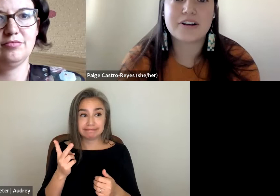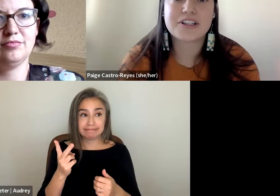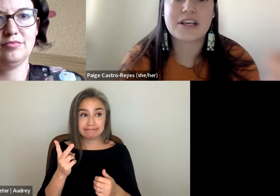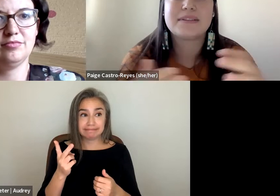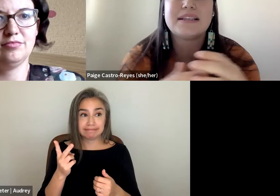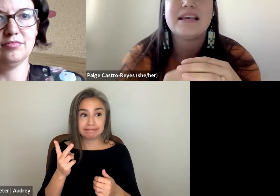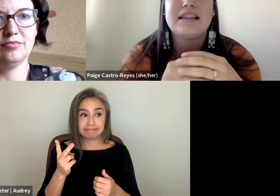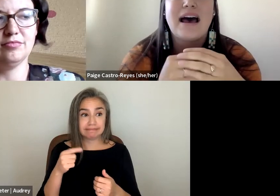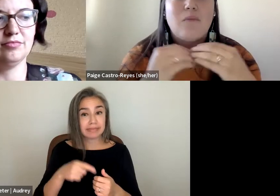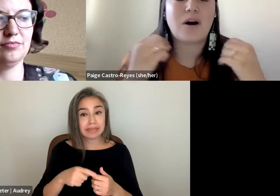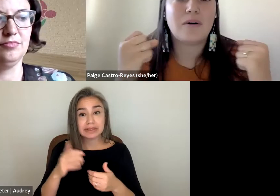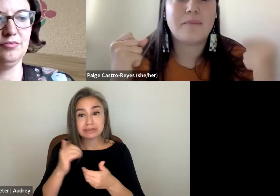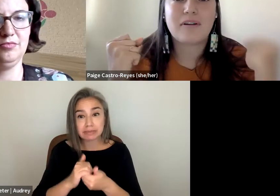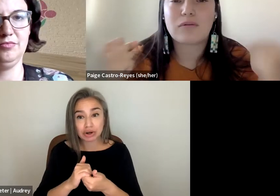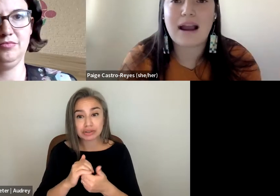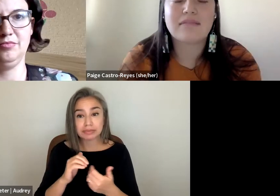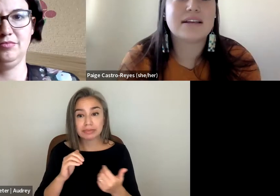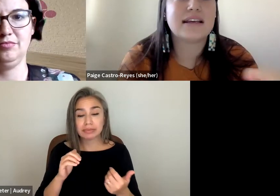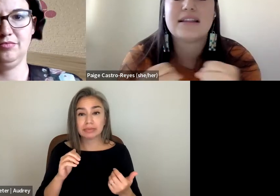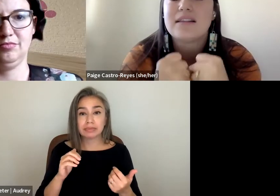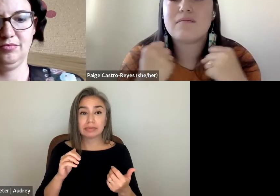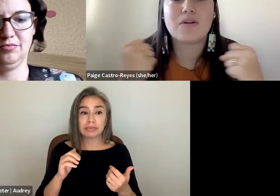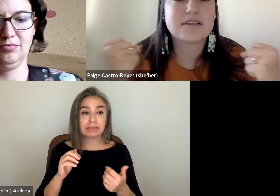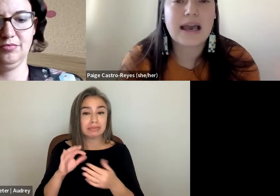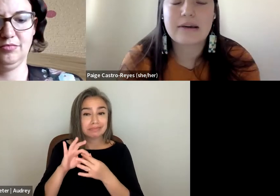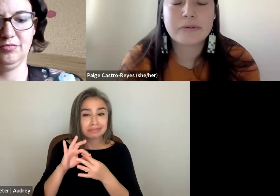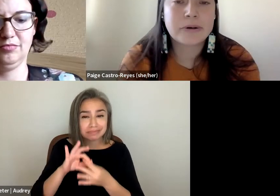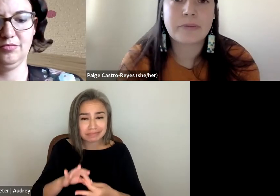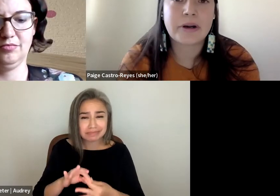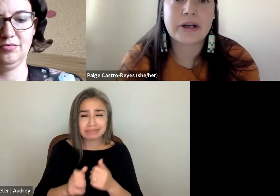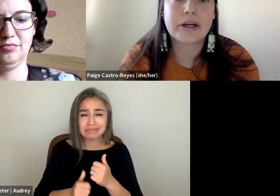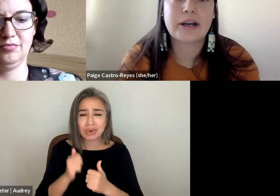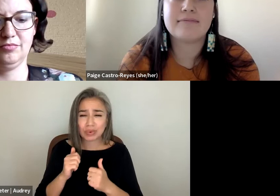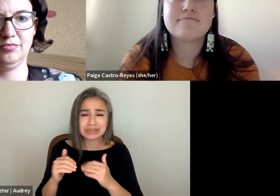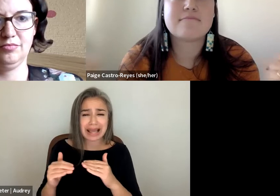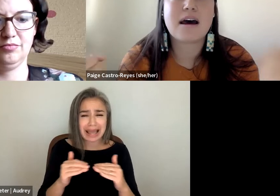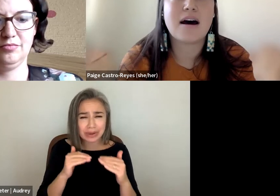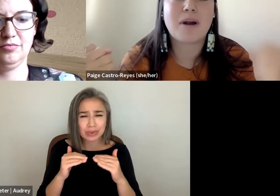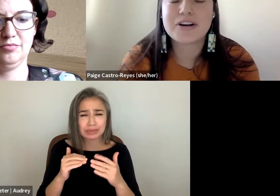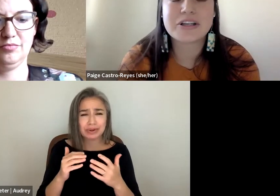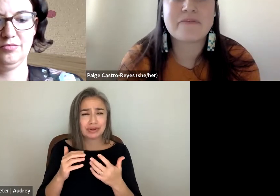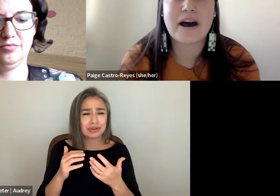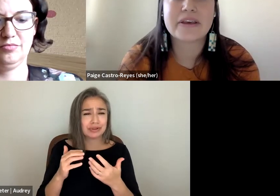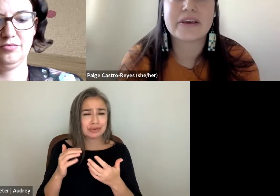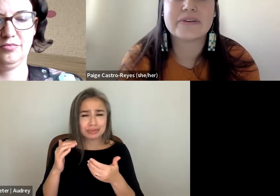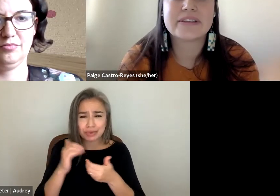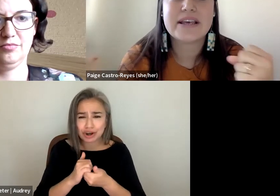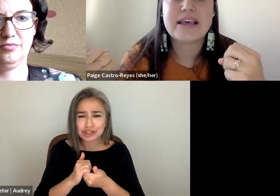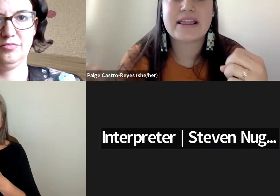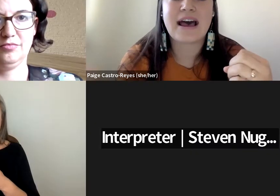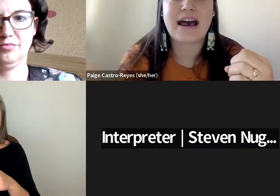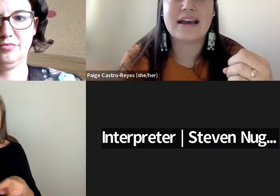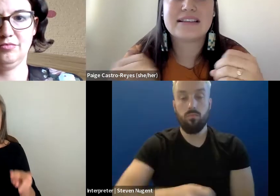these partnerships, that while grounded in the most equitable partnership